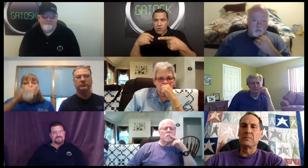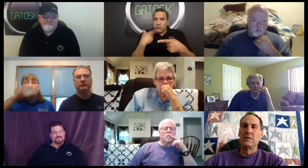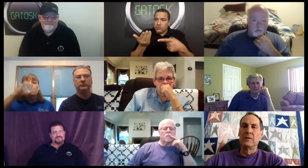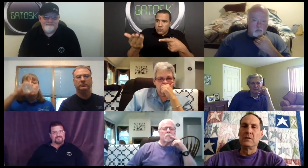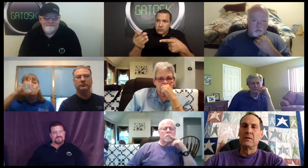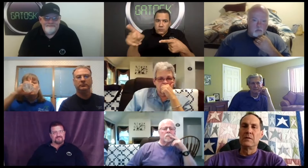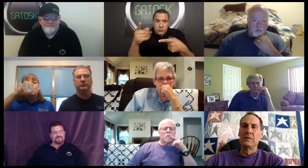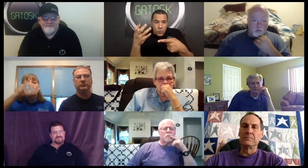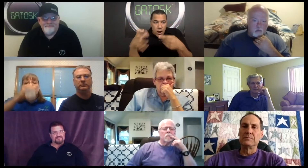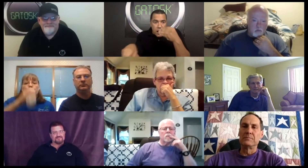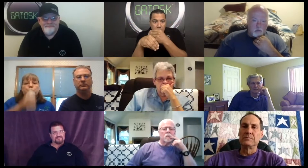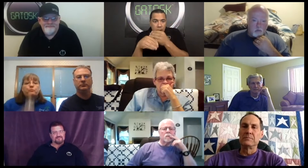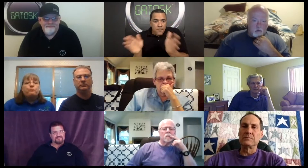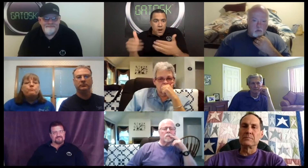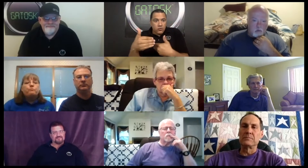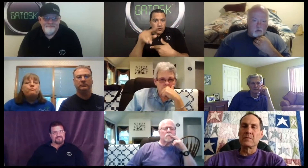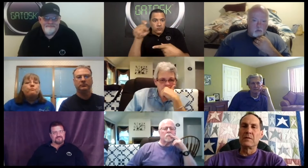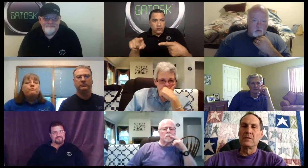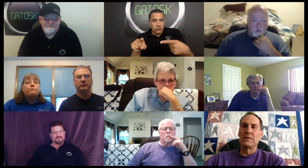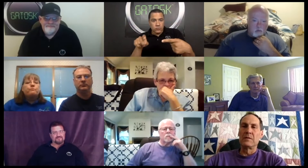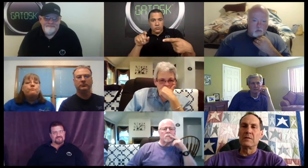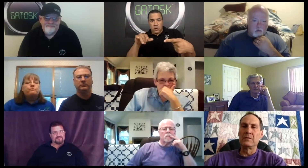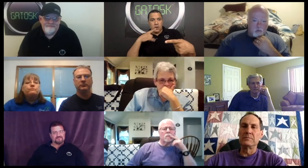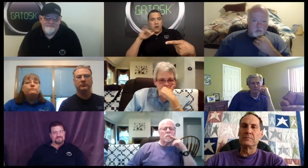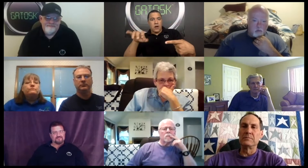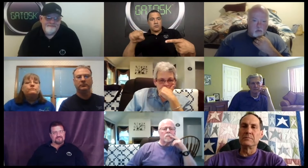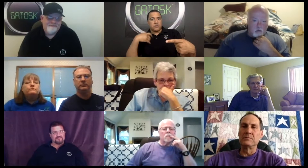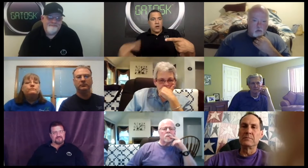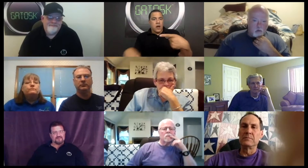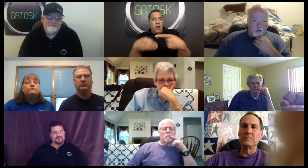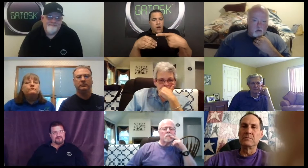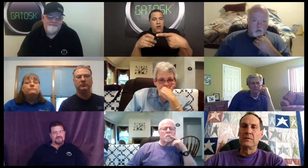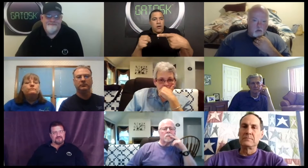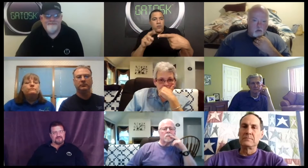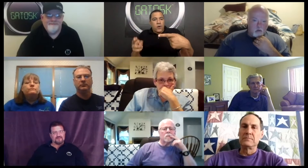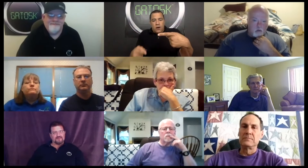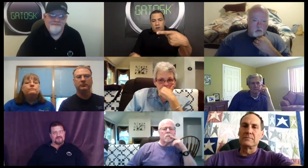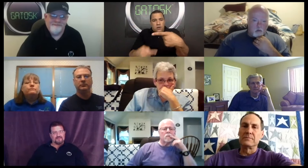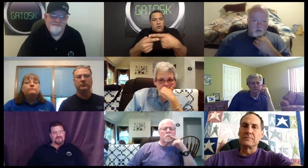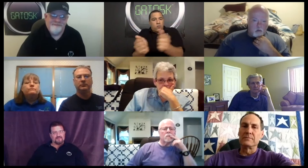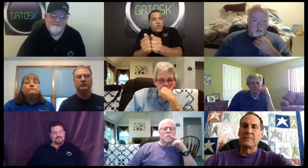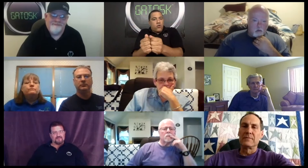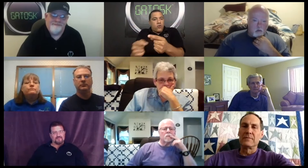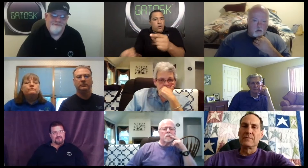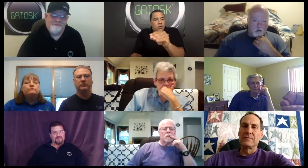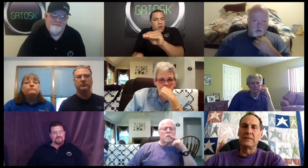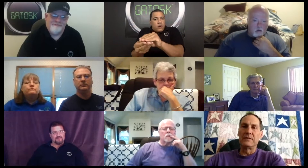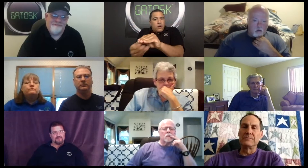there might be the option to add the package. You can maybe have an option where you say yes, and then it